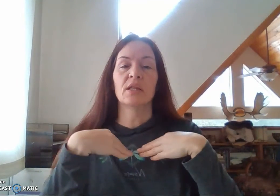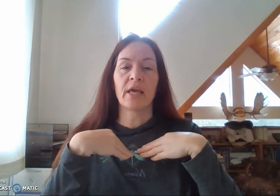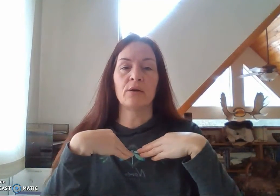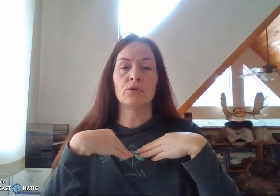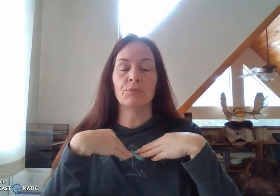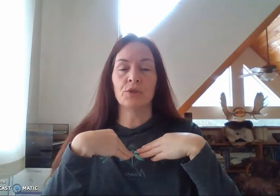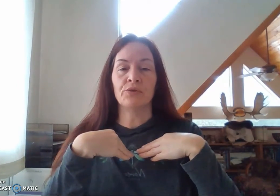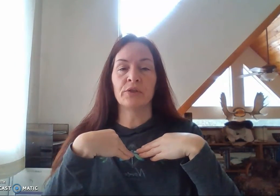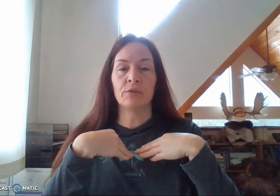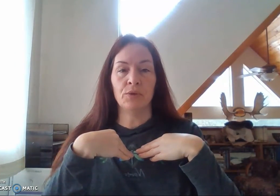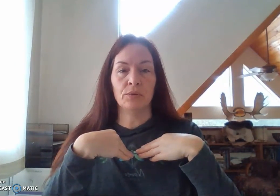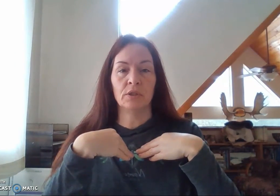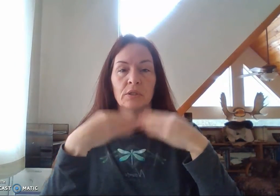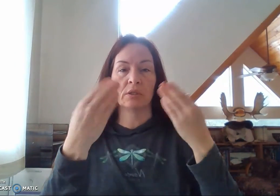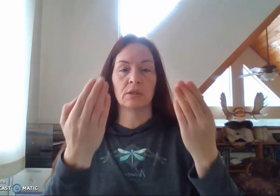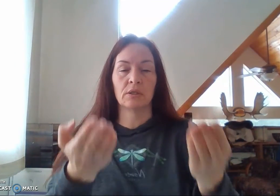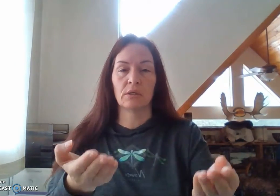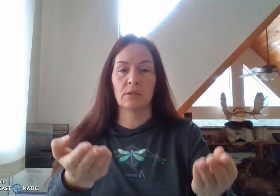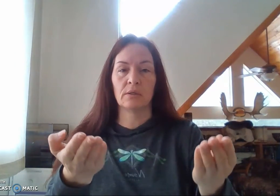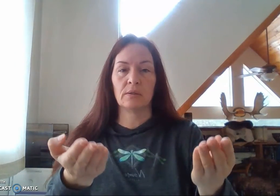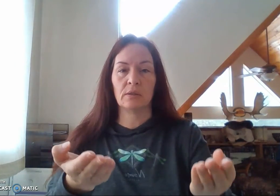The cow jumped over the moon.